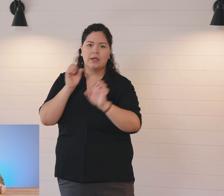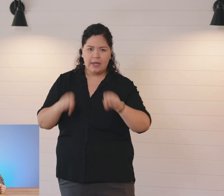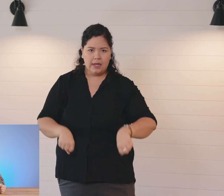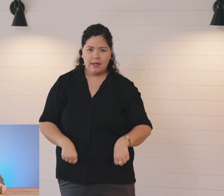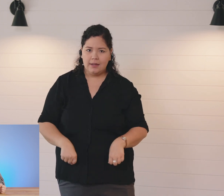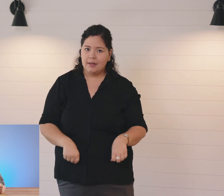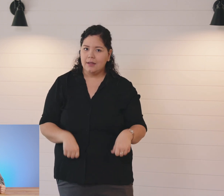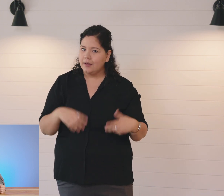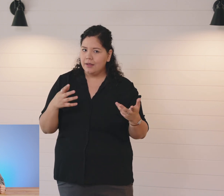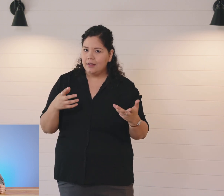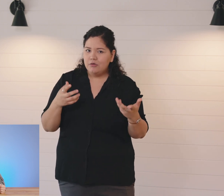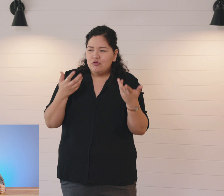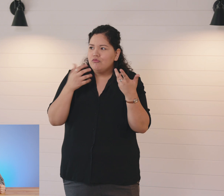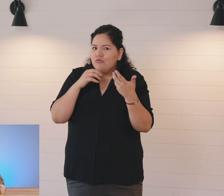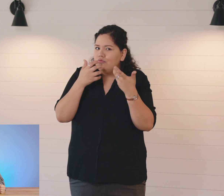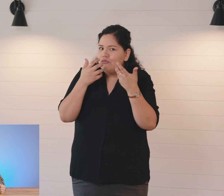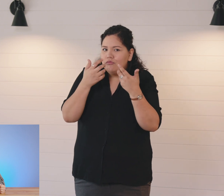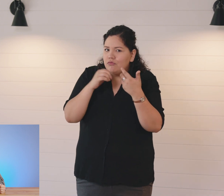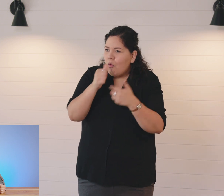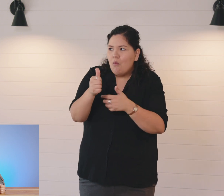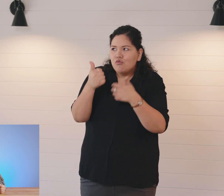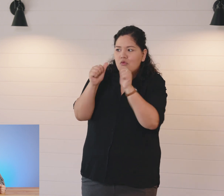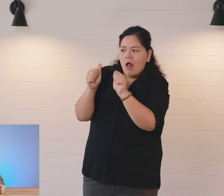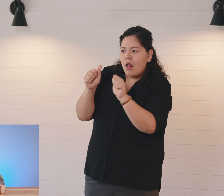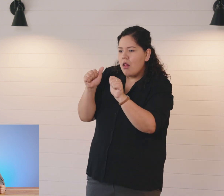Don't mess with God's people.